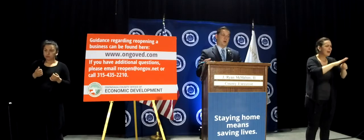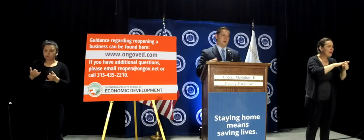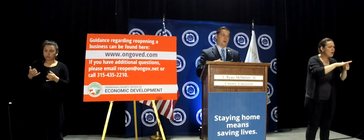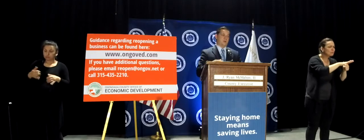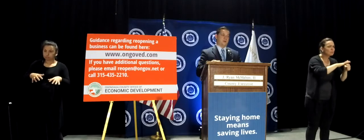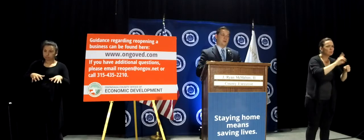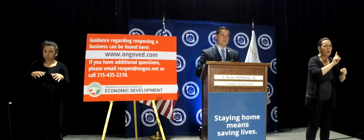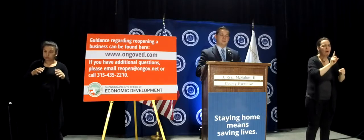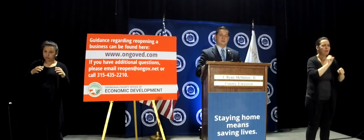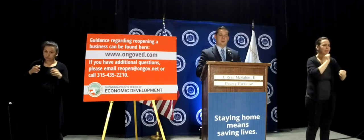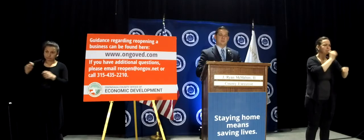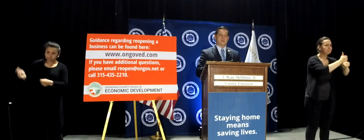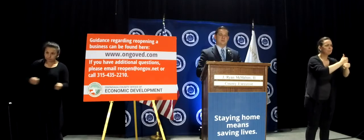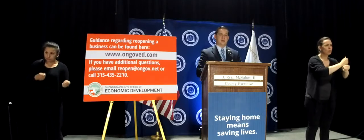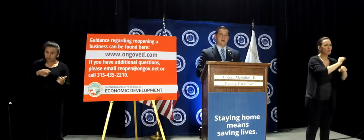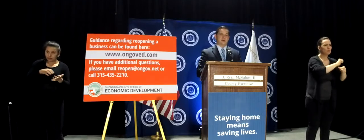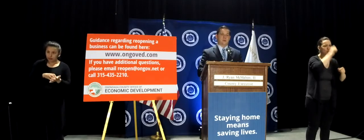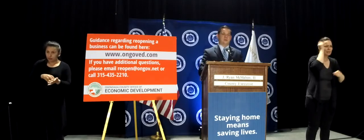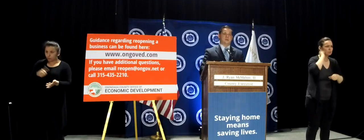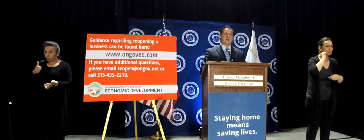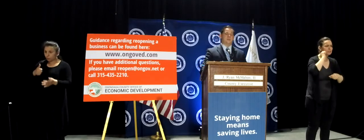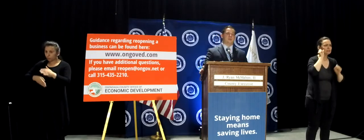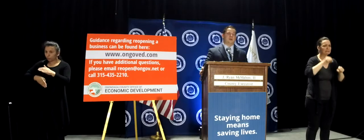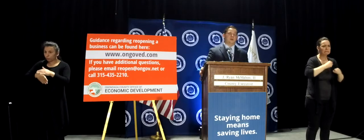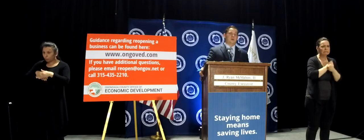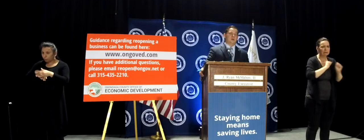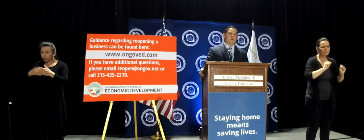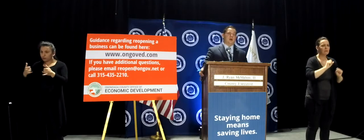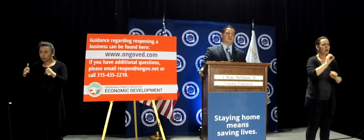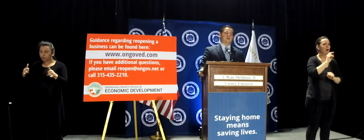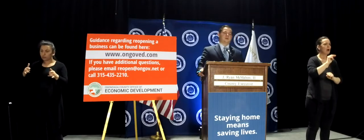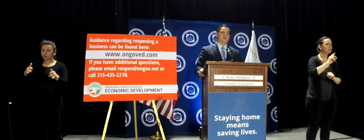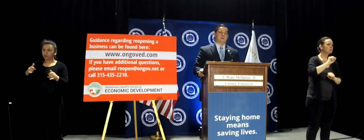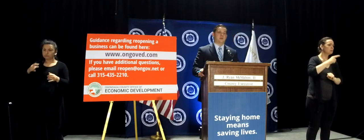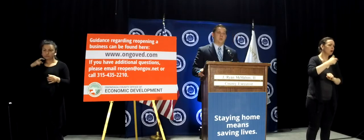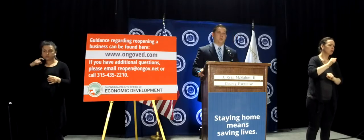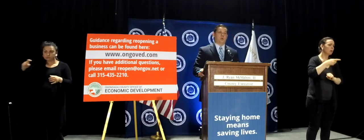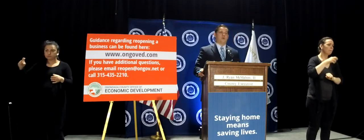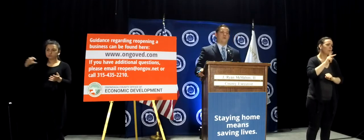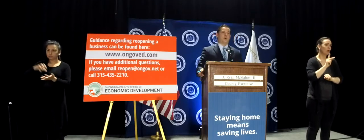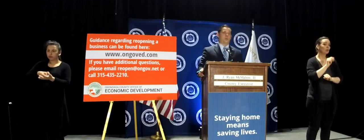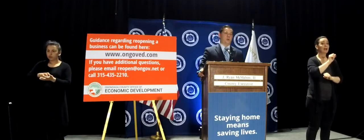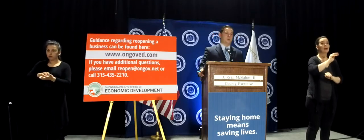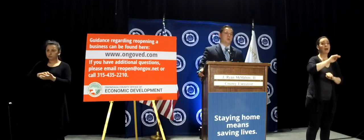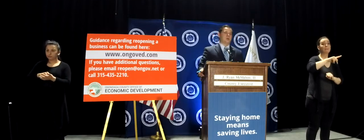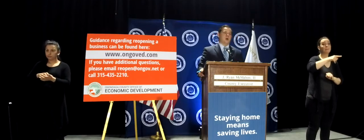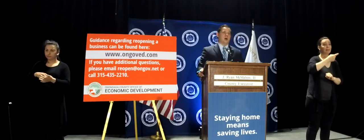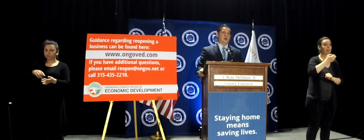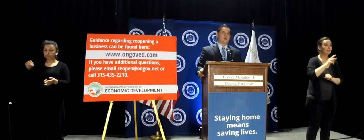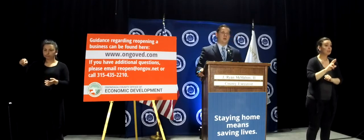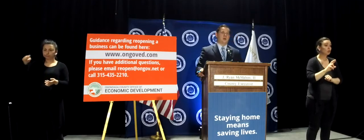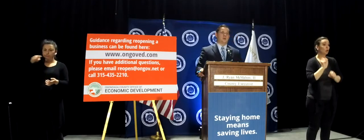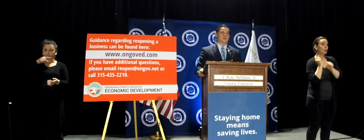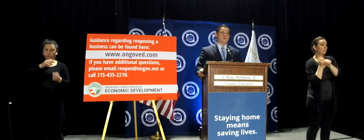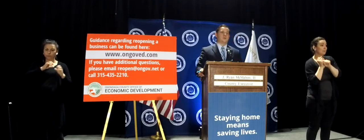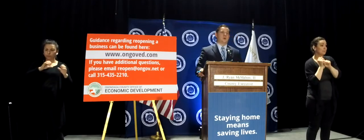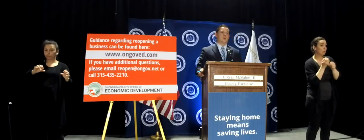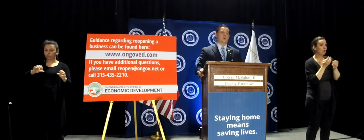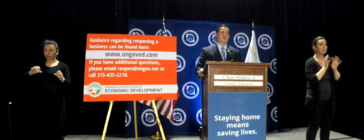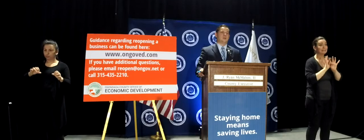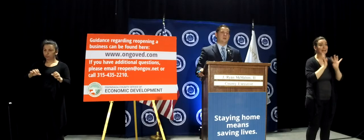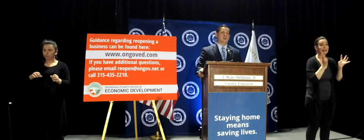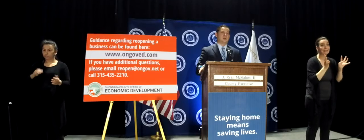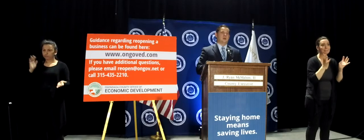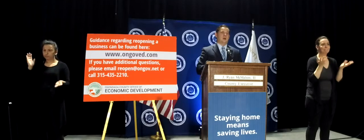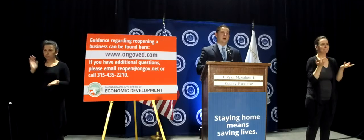it's the Parkway, whether it's the MBT Bank, whether it's the amphitheater. Certainly some of them are more affordable than others.